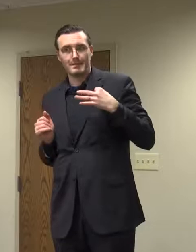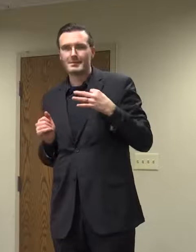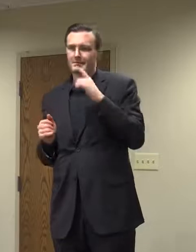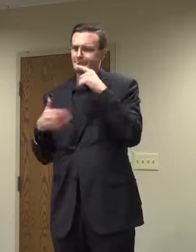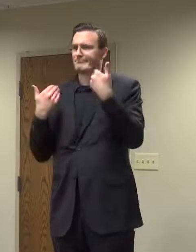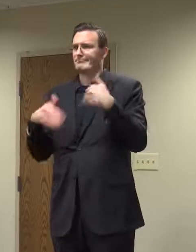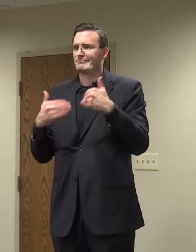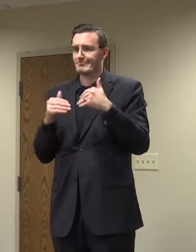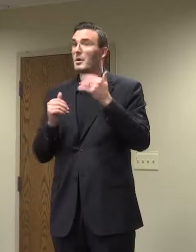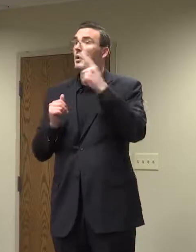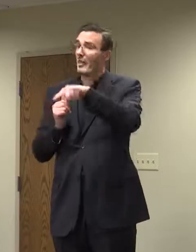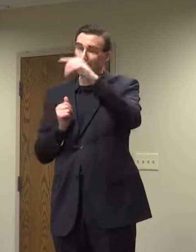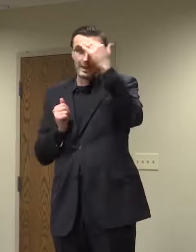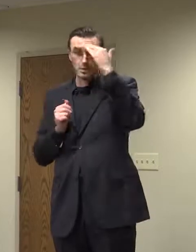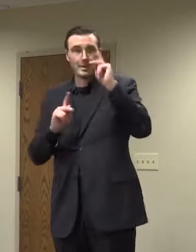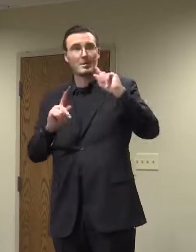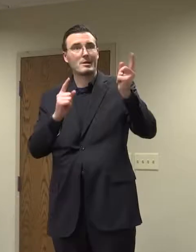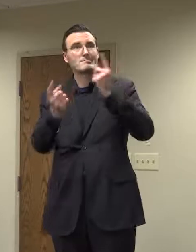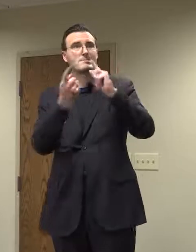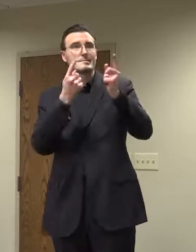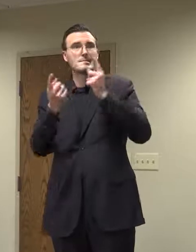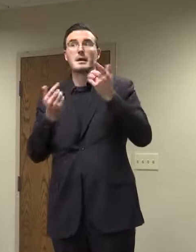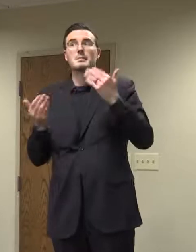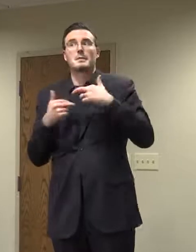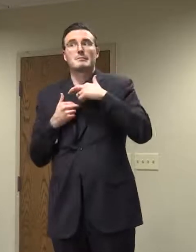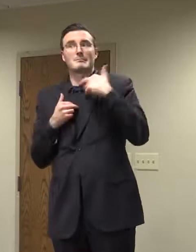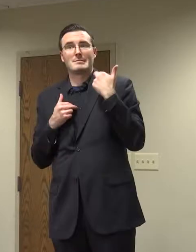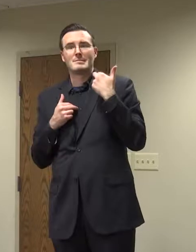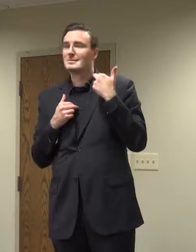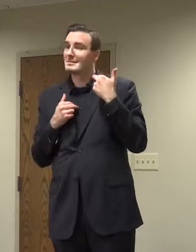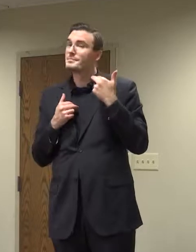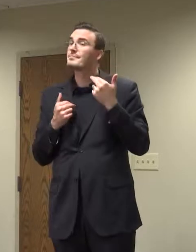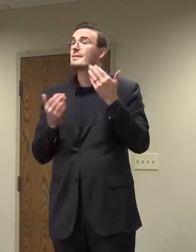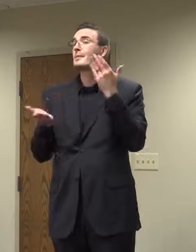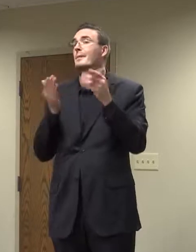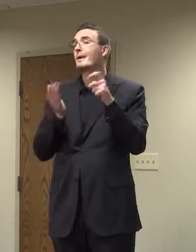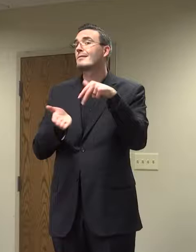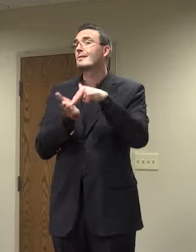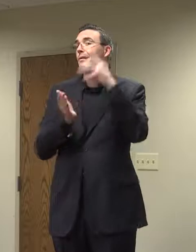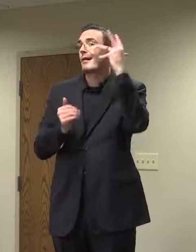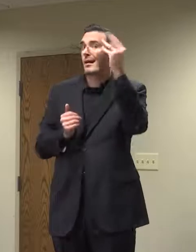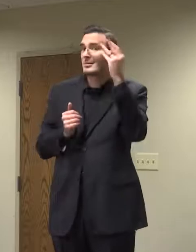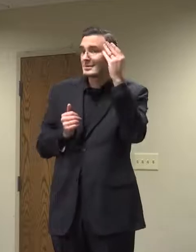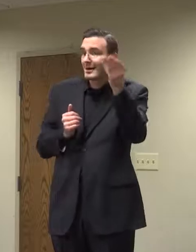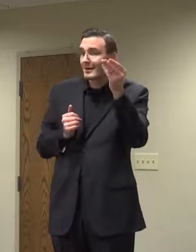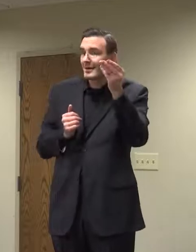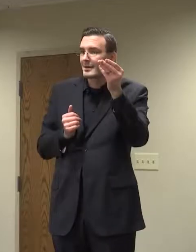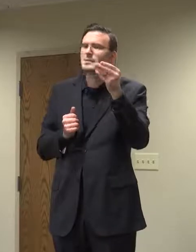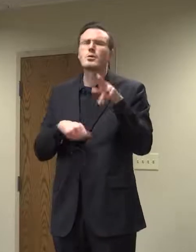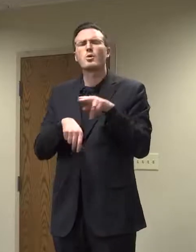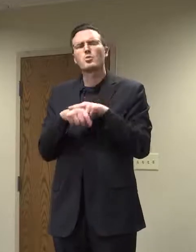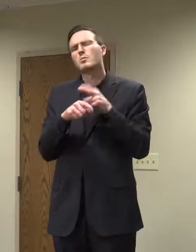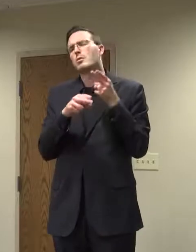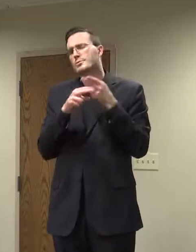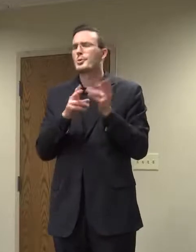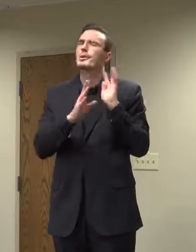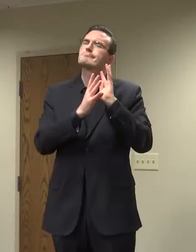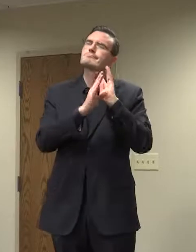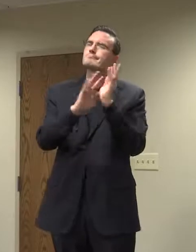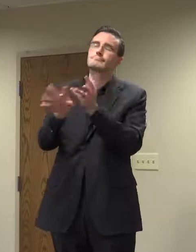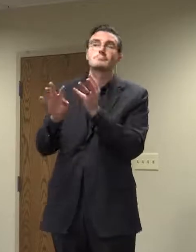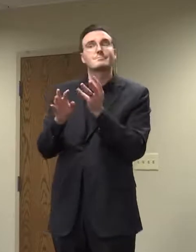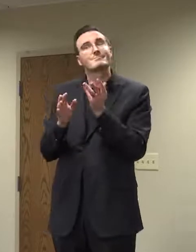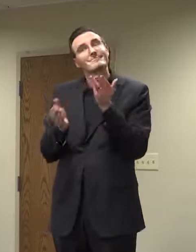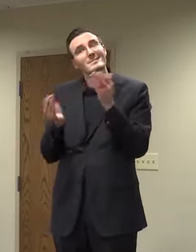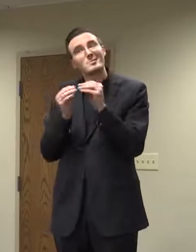putting their own health at risk. And you'll probably have to stand outside in many locations, maybe for a little bit longer than normal. But please,